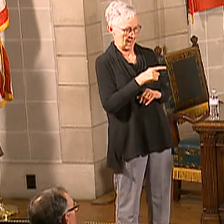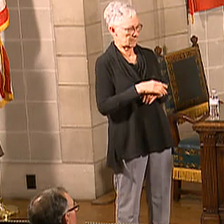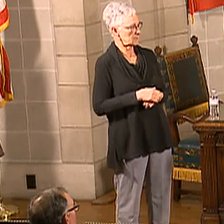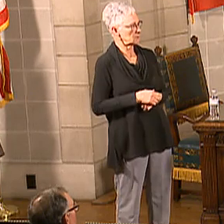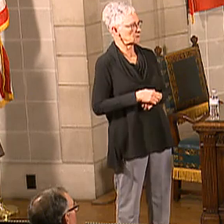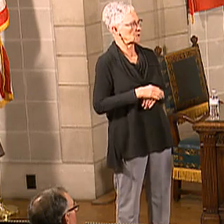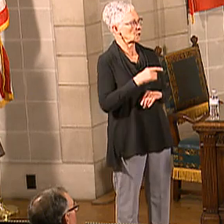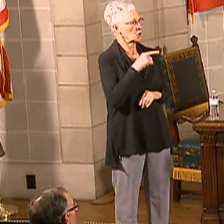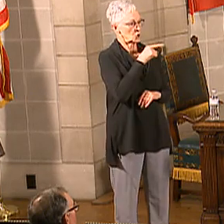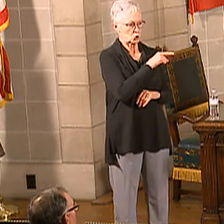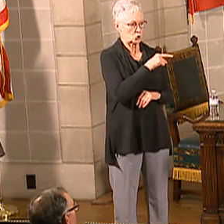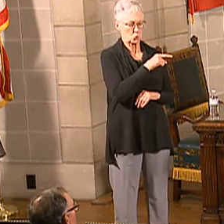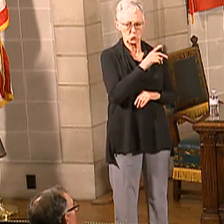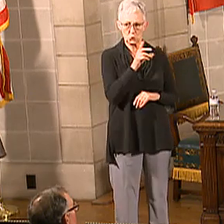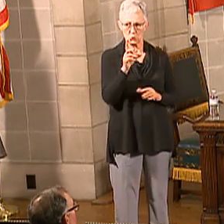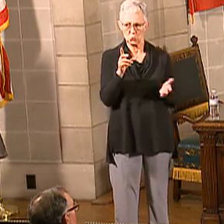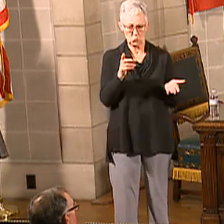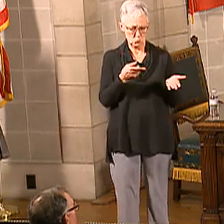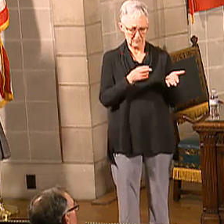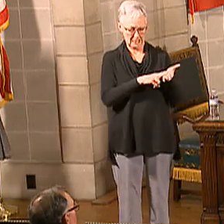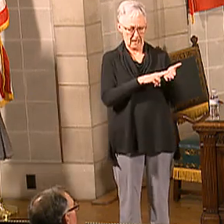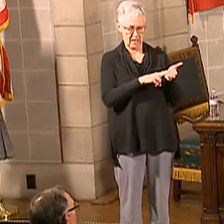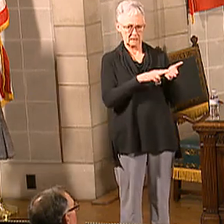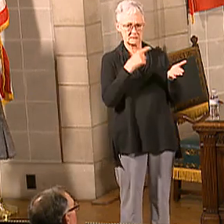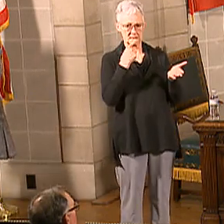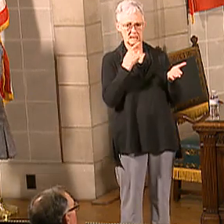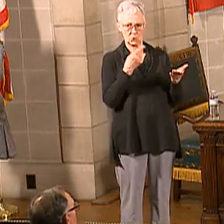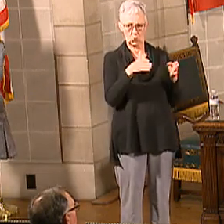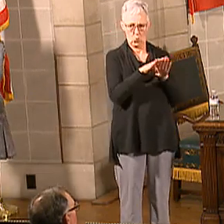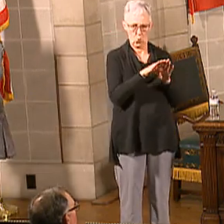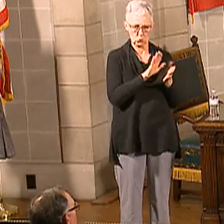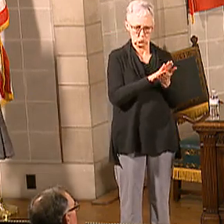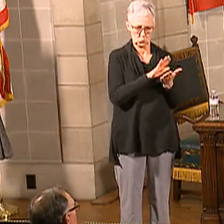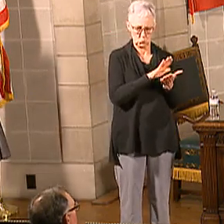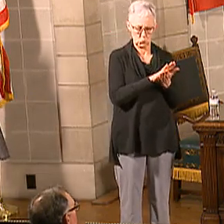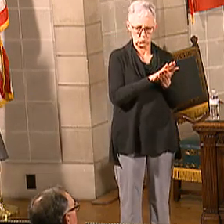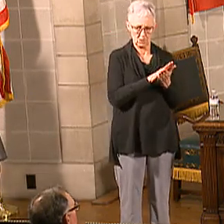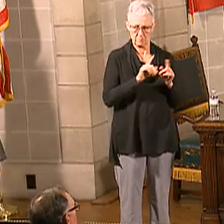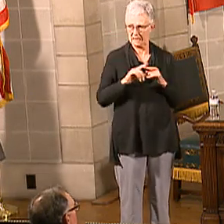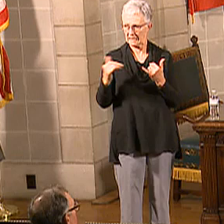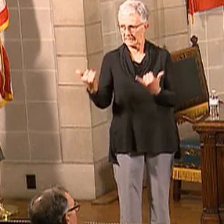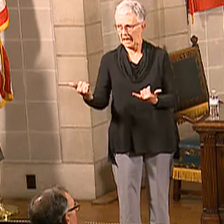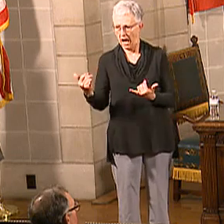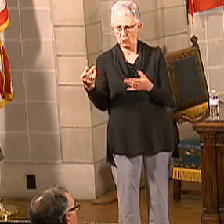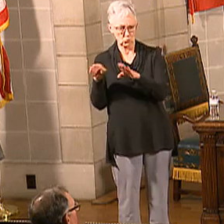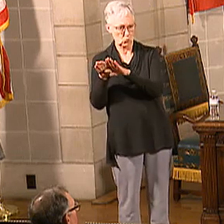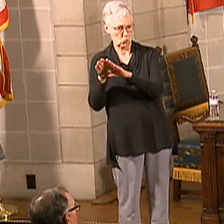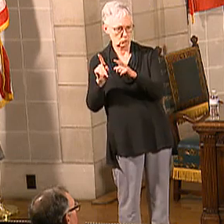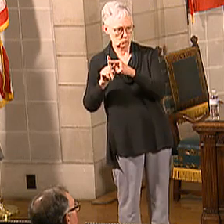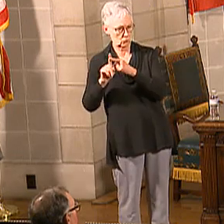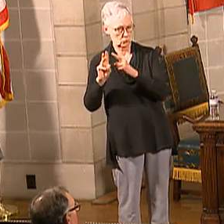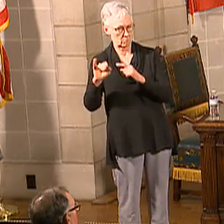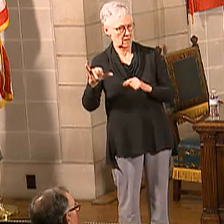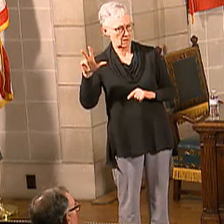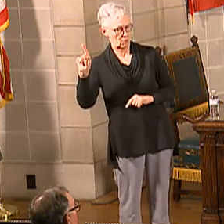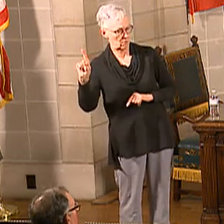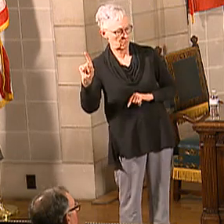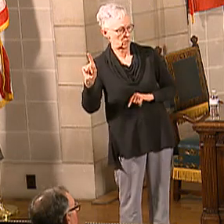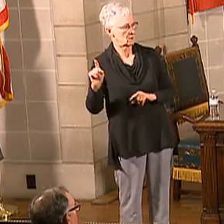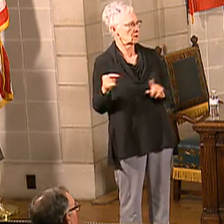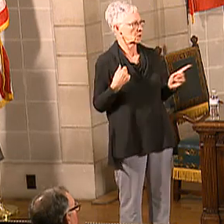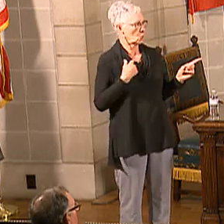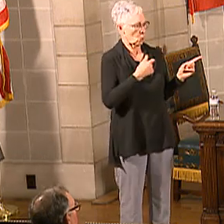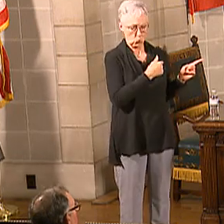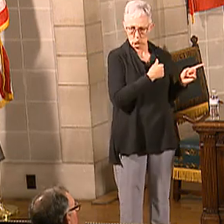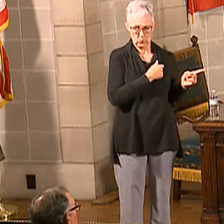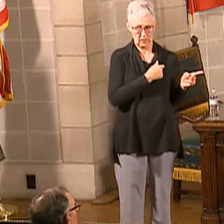previously closing schools. What changed? Actually, this is just a way for us to reinforce that, the message that we delivered Friday. And frankly,